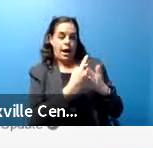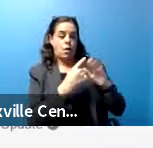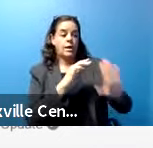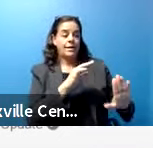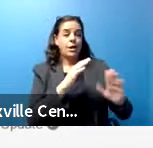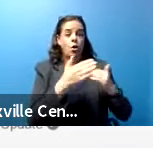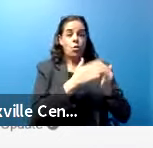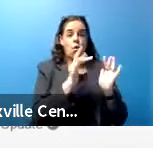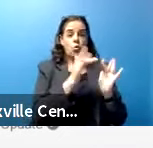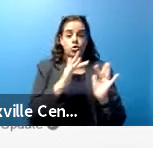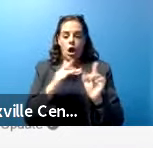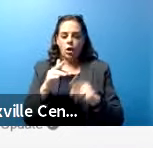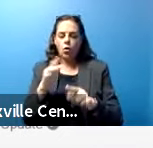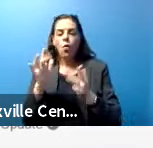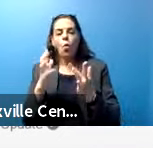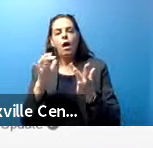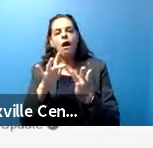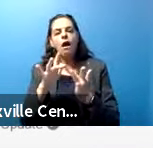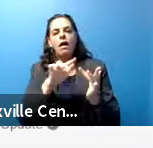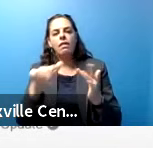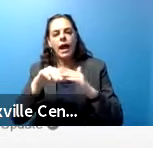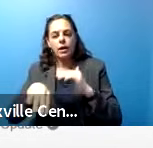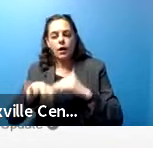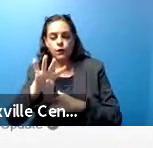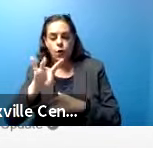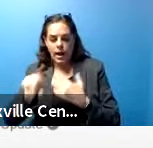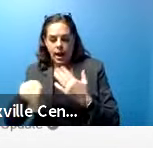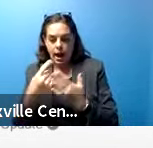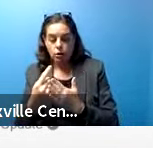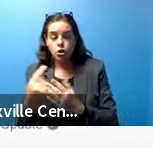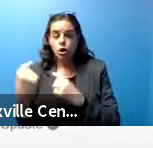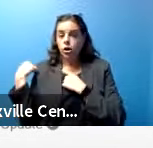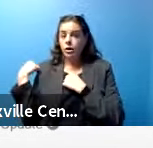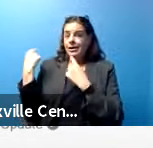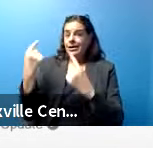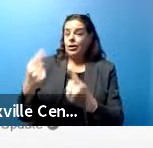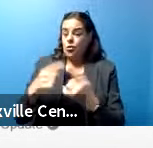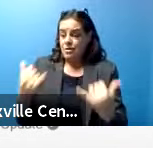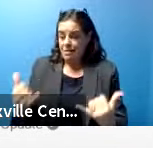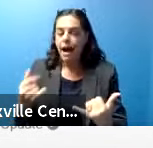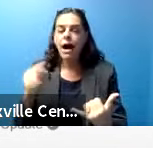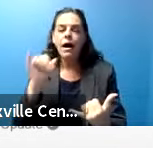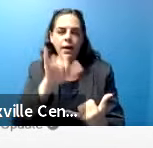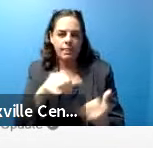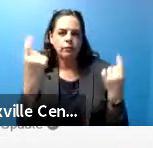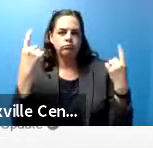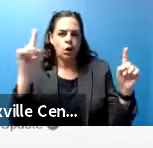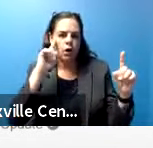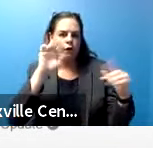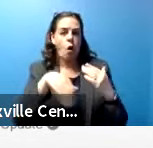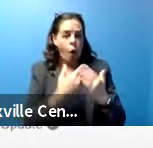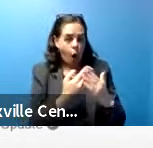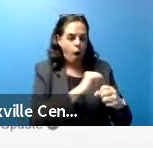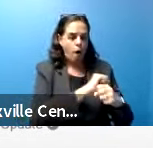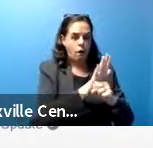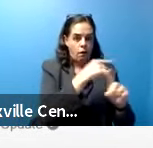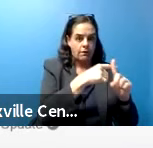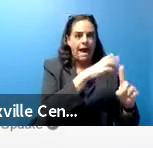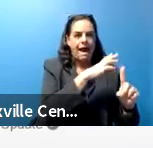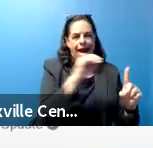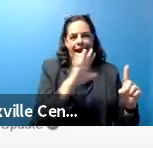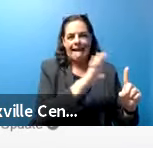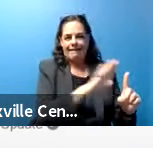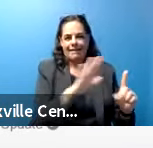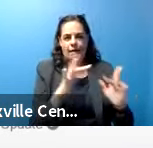throughout this pandemic, we have accomplished that for all of our cases and all of our contacts. Because of that, this benchmark continues to